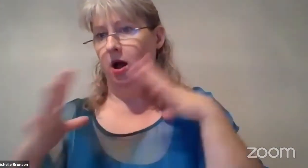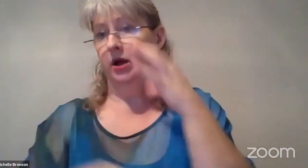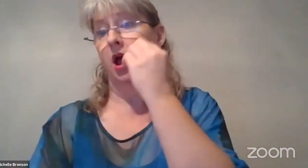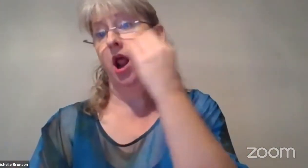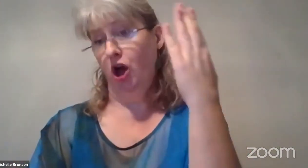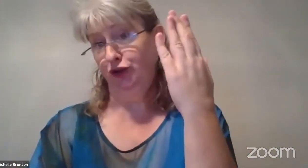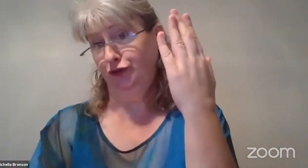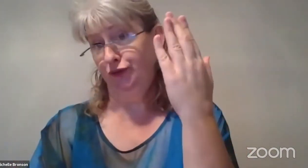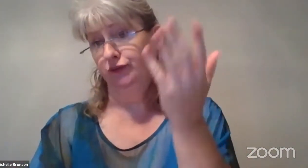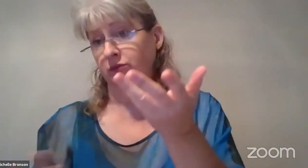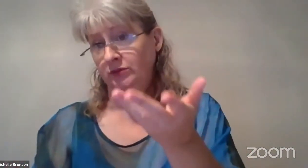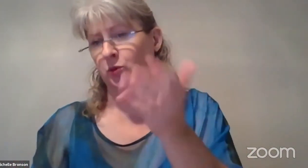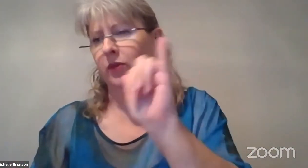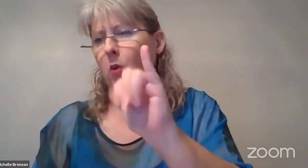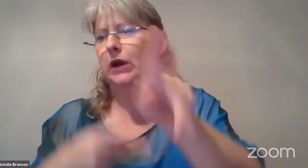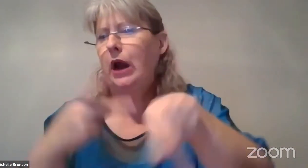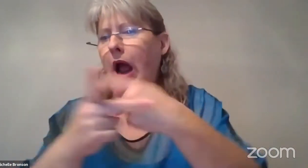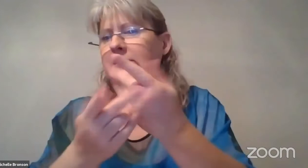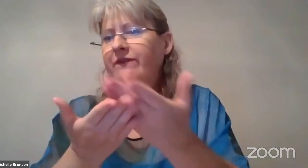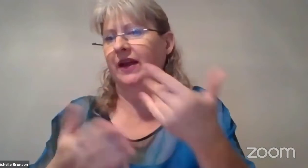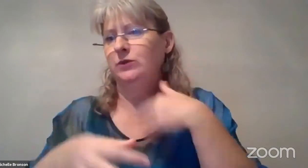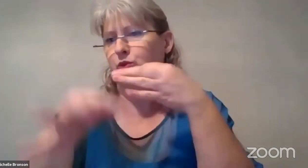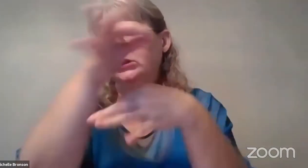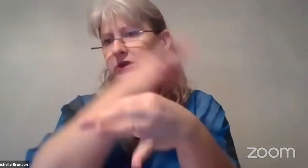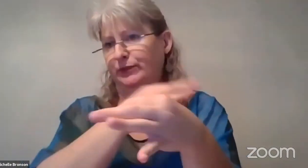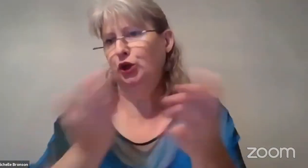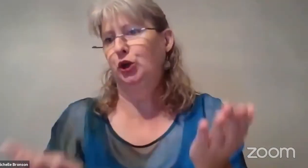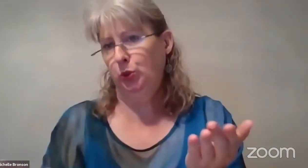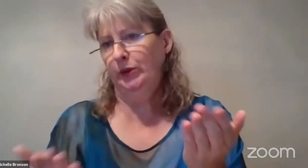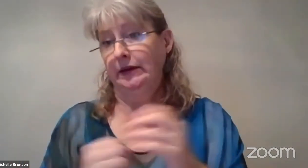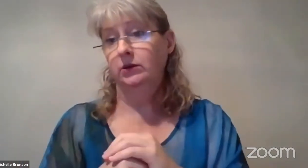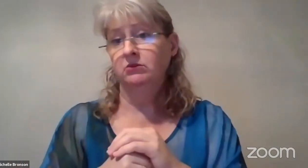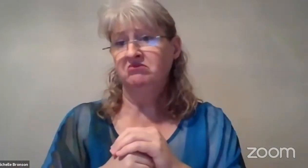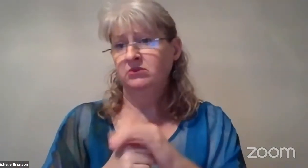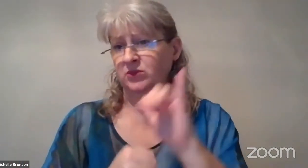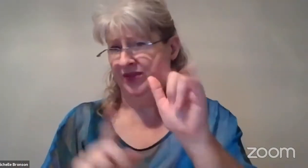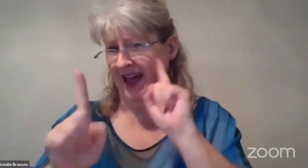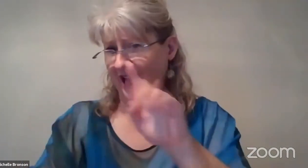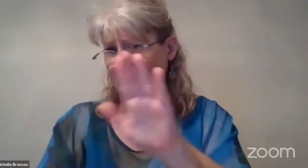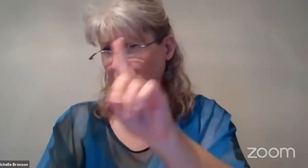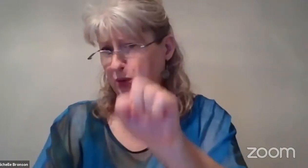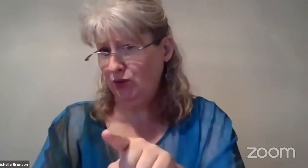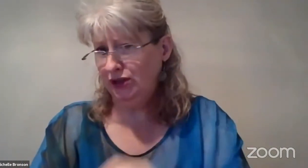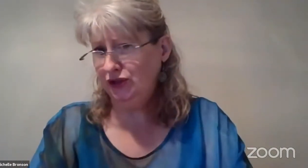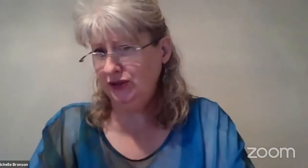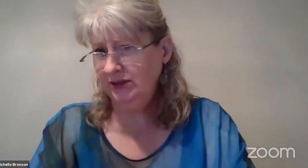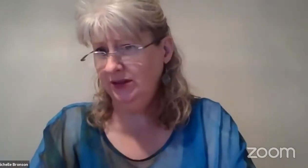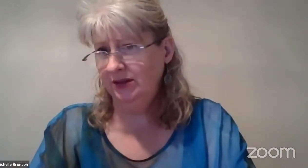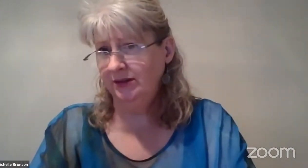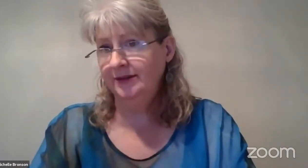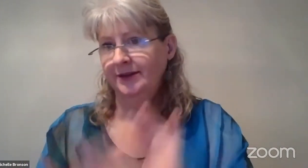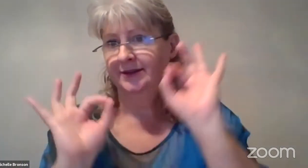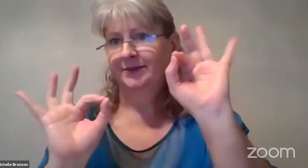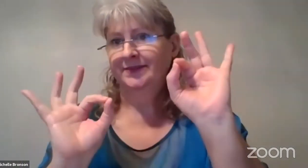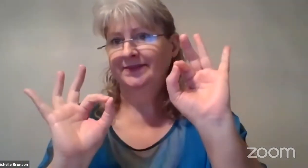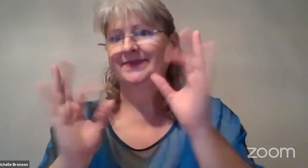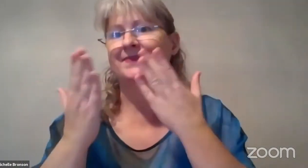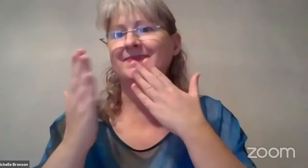our substitution for that event that is typically held. So we are looking for ways to substitute out